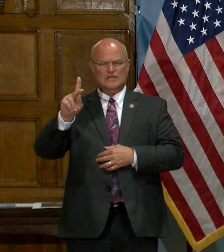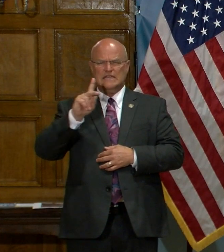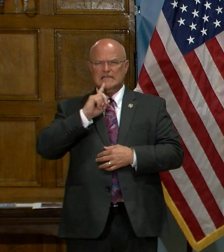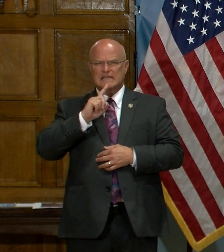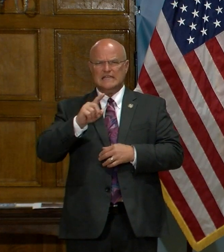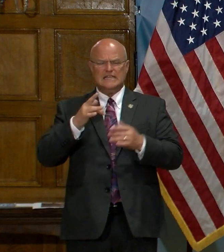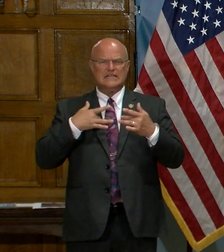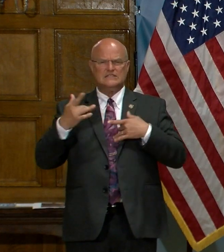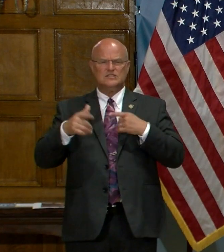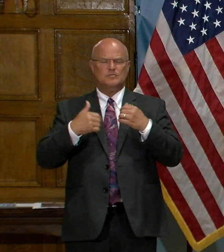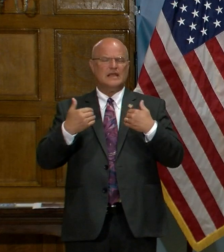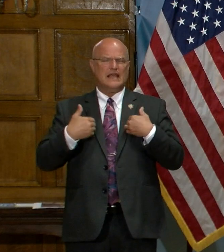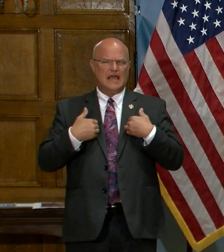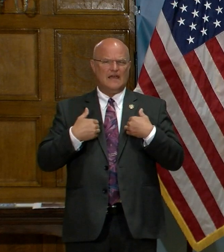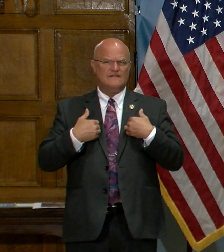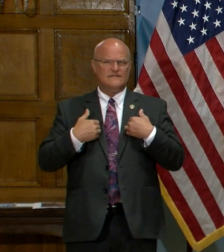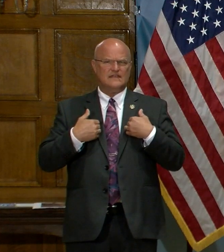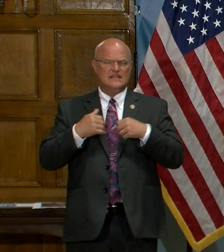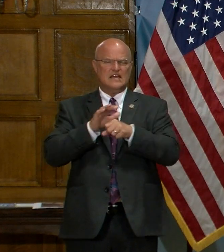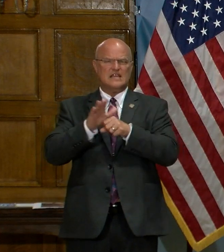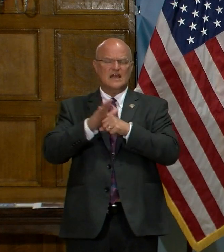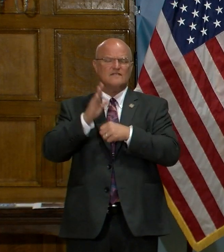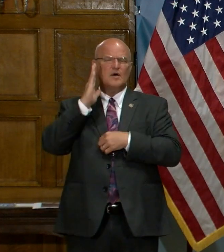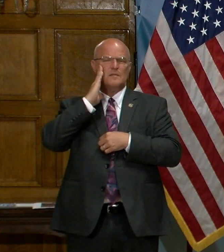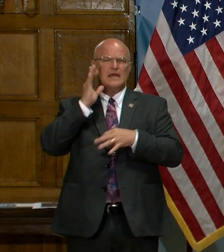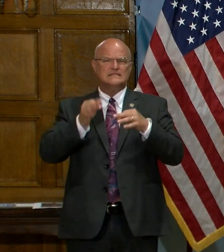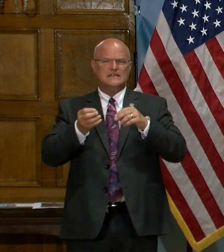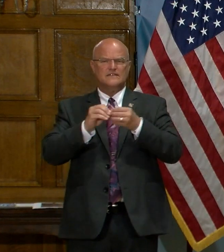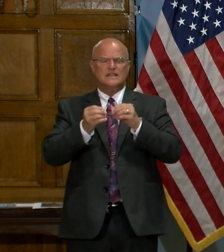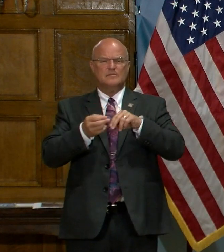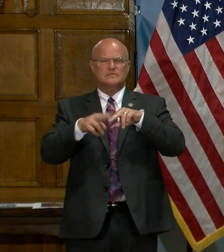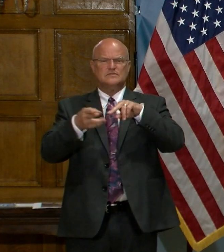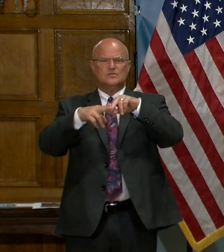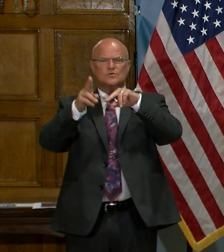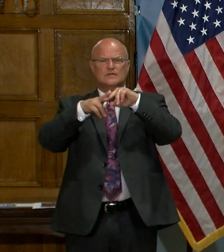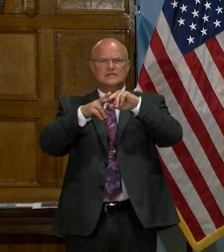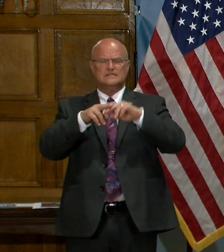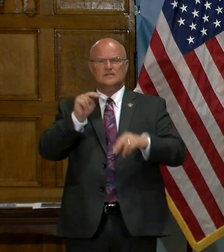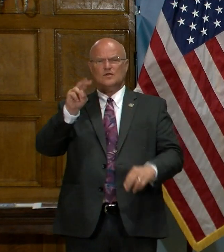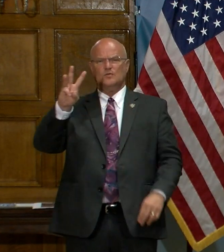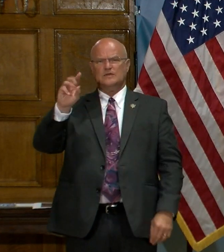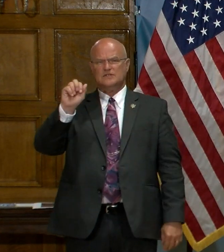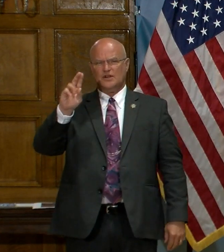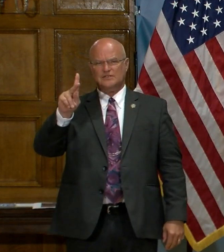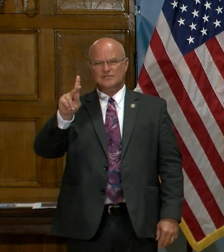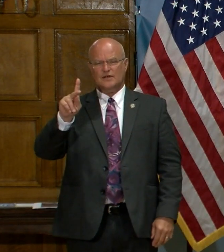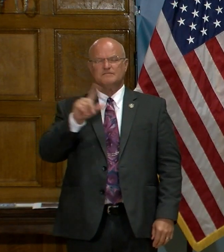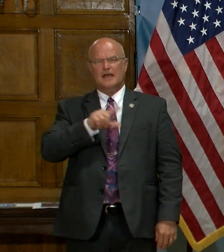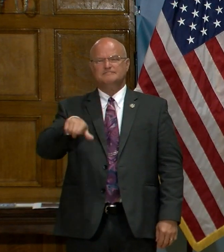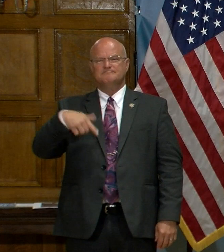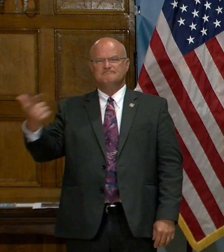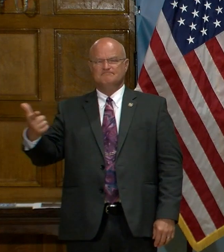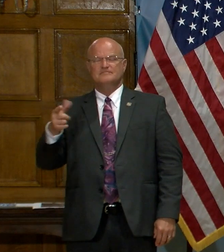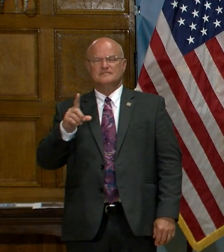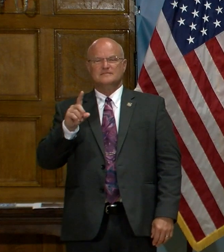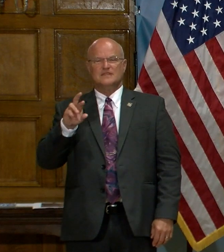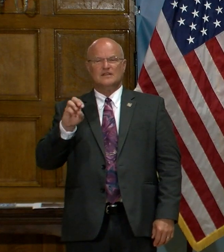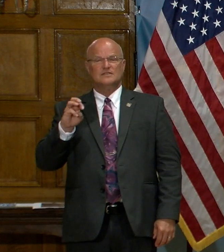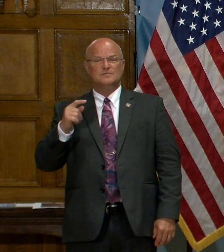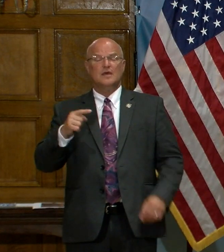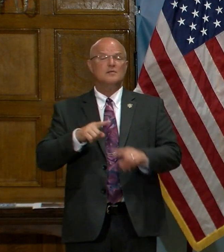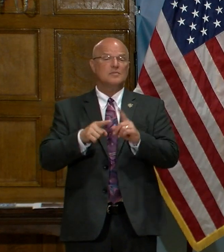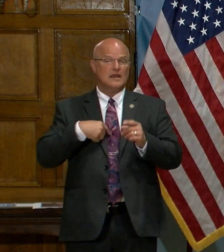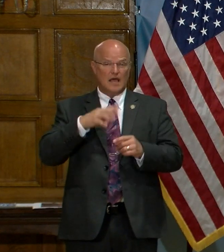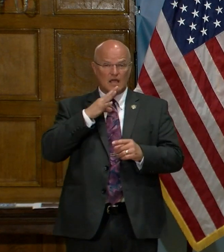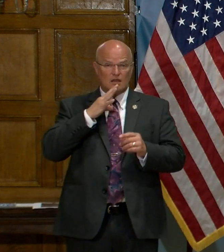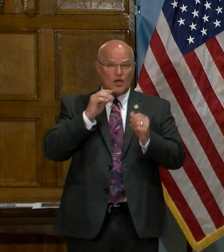any concern about having enough beds if our numbers continue to go up? I'll let Dr. Smith add to this, but I did